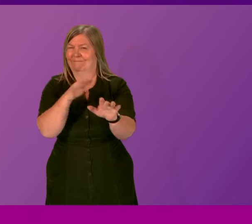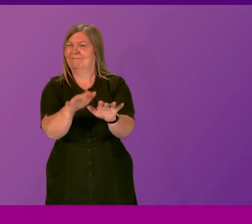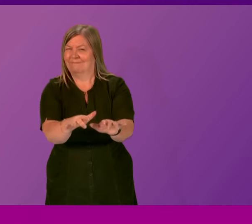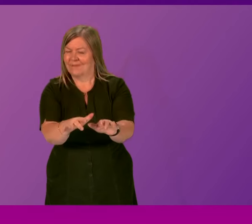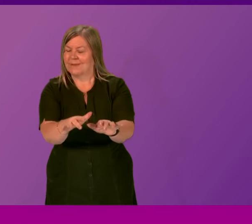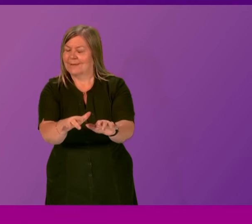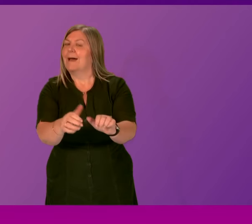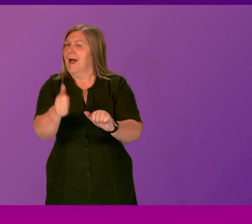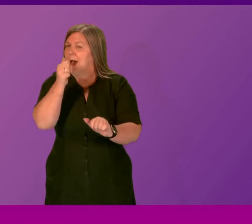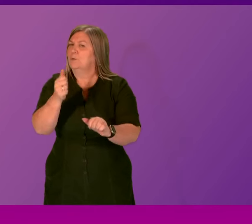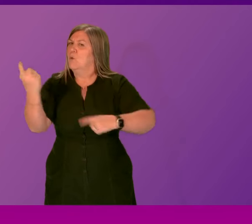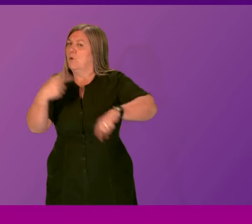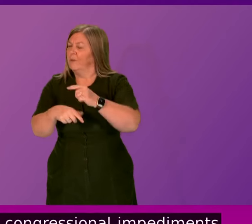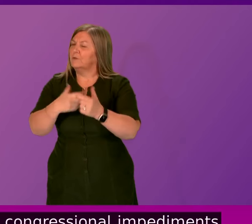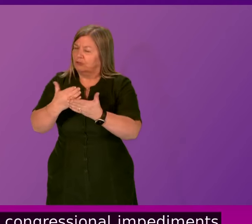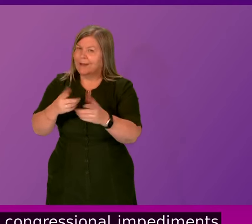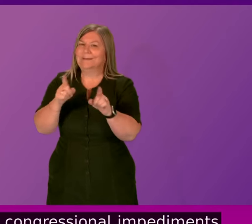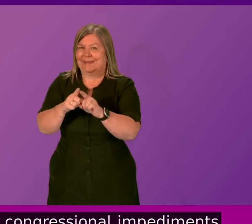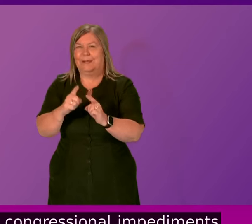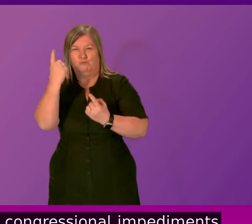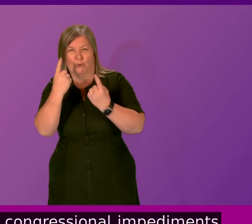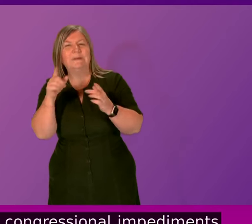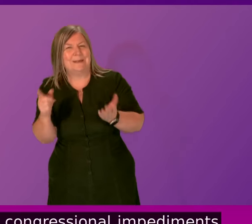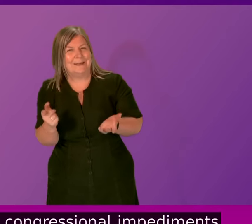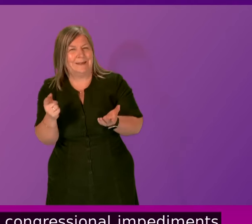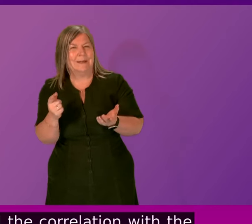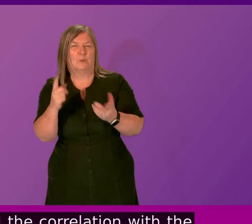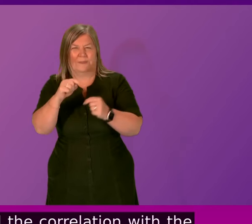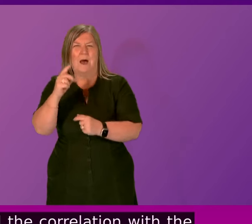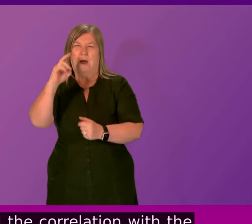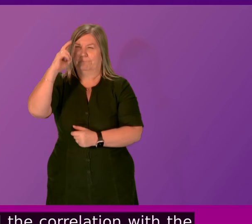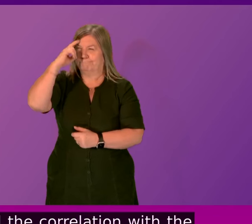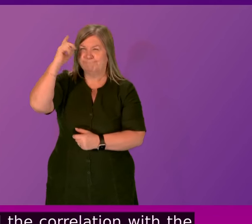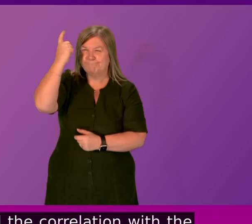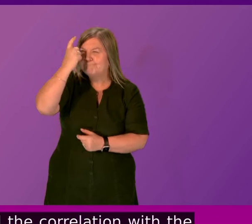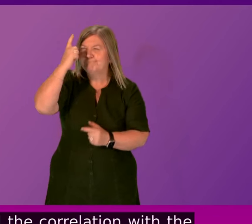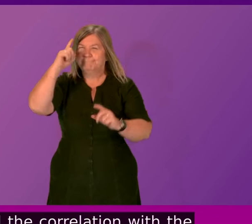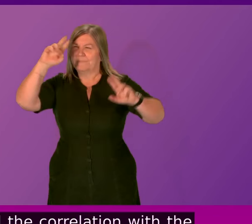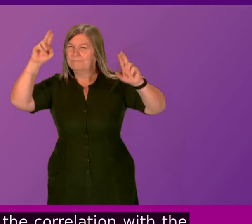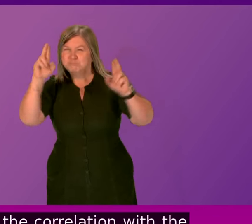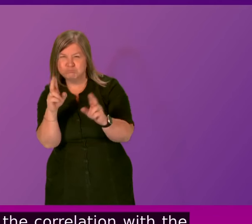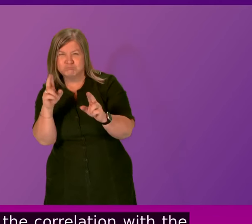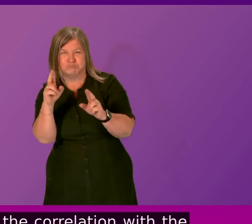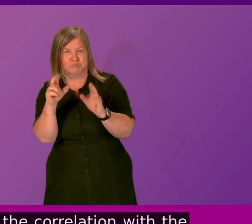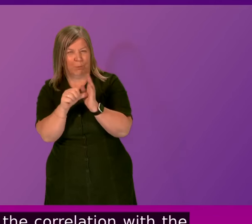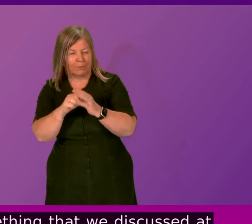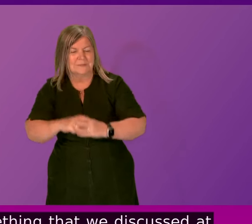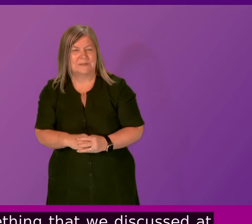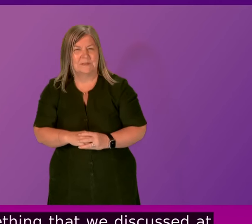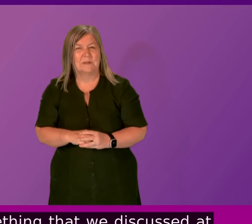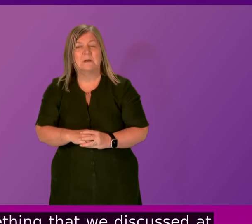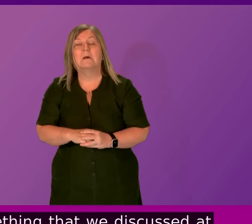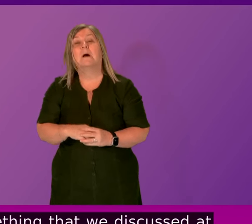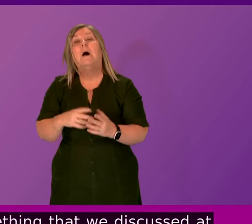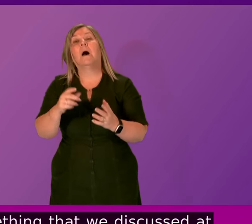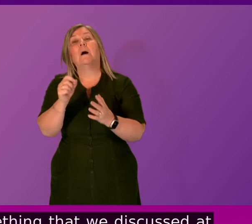concerns and the correlation with the cognitive decline. It's something that we discussed at our last meeting. In closing, Presiding Officer, I